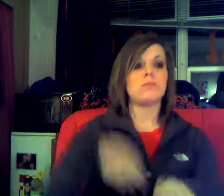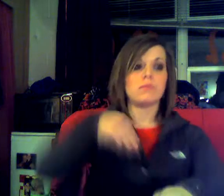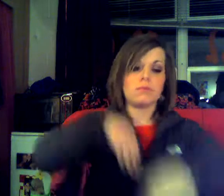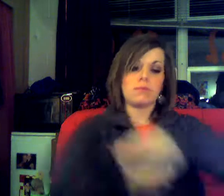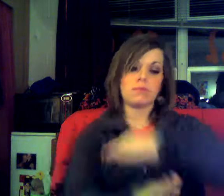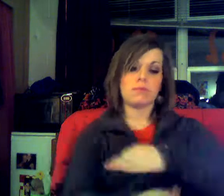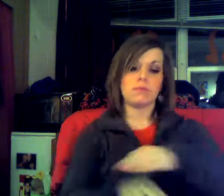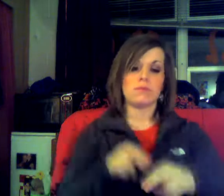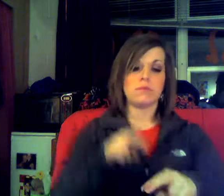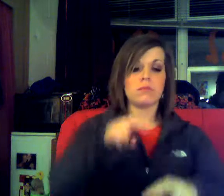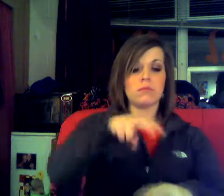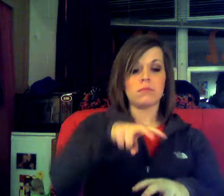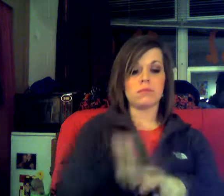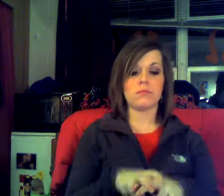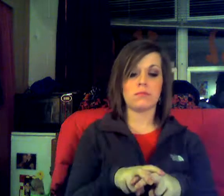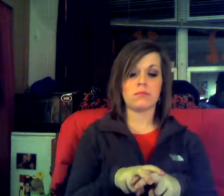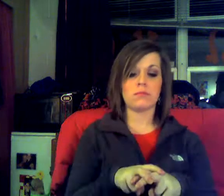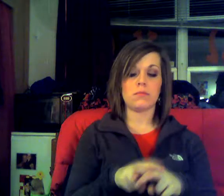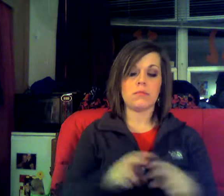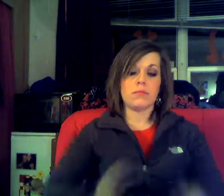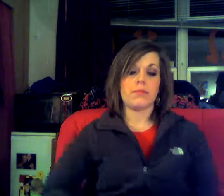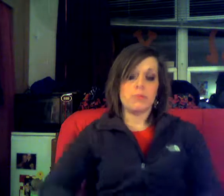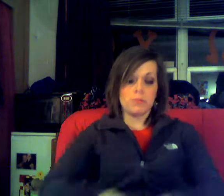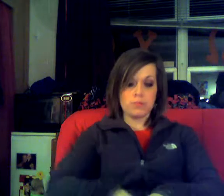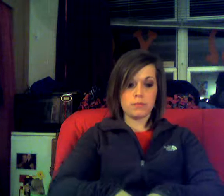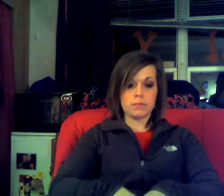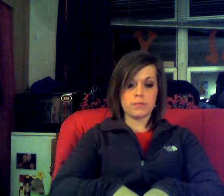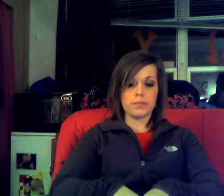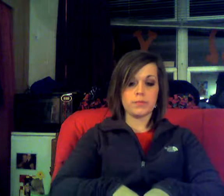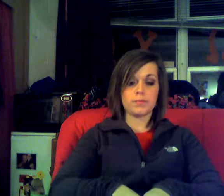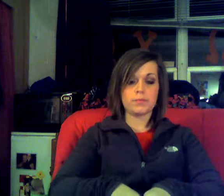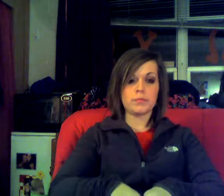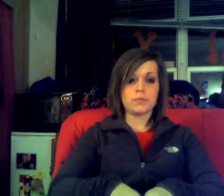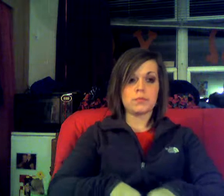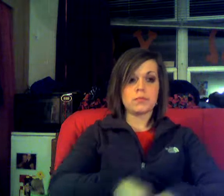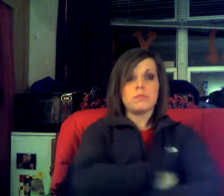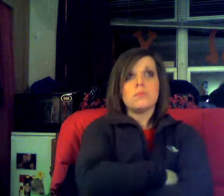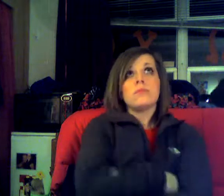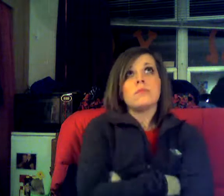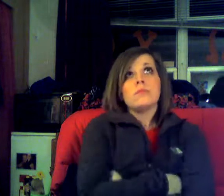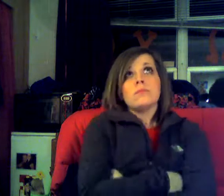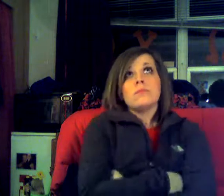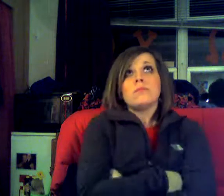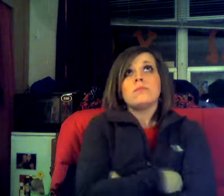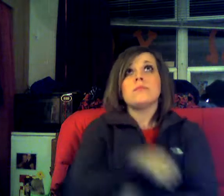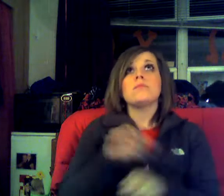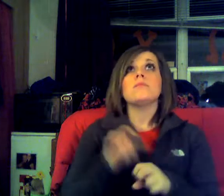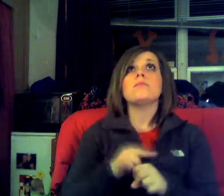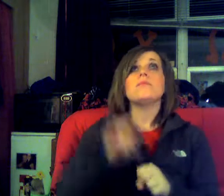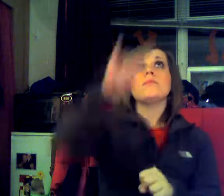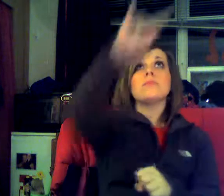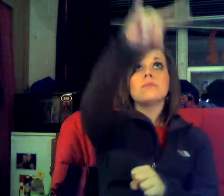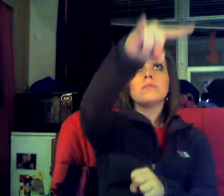Get on plane. Sit down. Suckle your feet up. Plane takes off. You're sitting